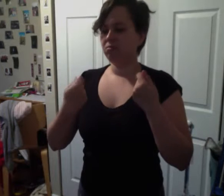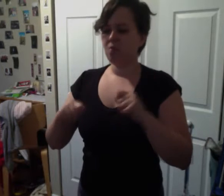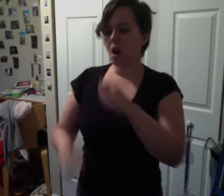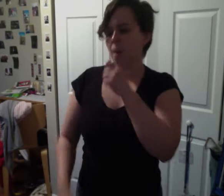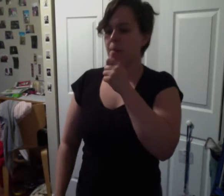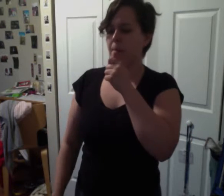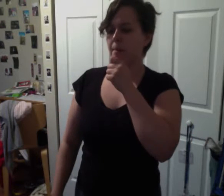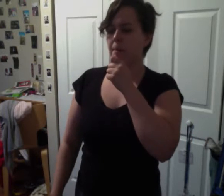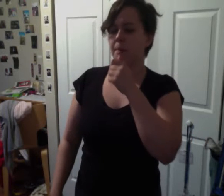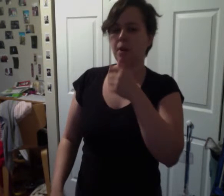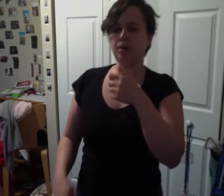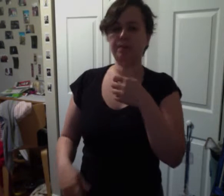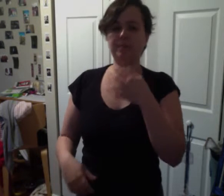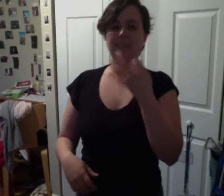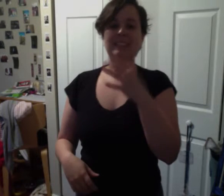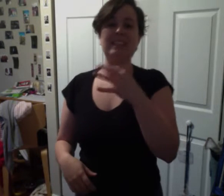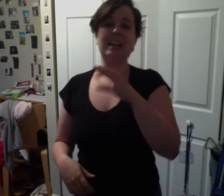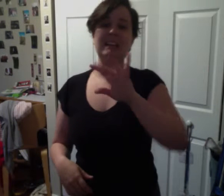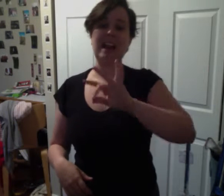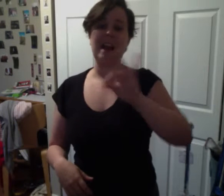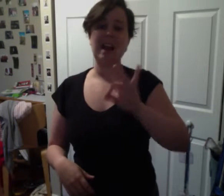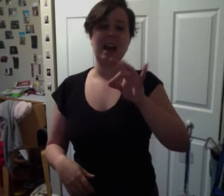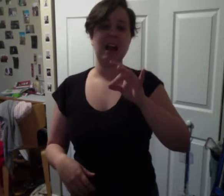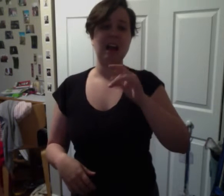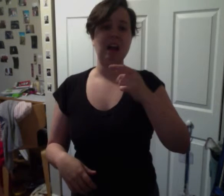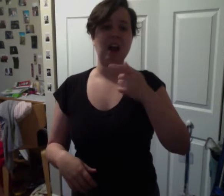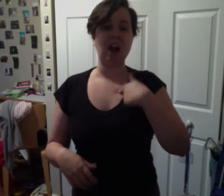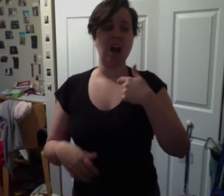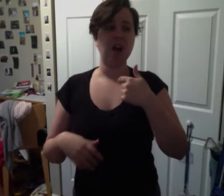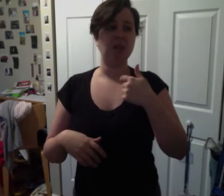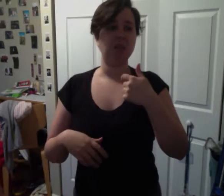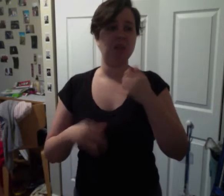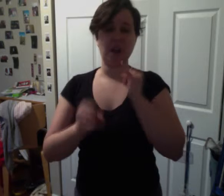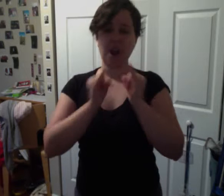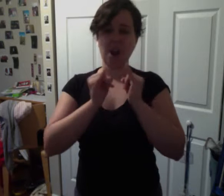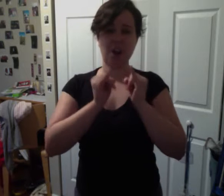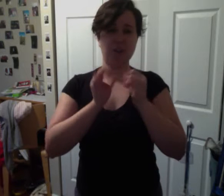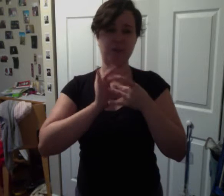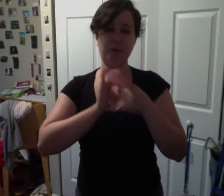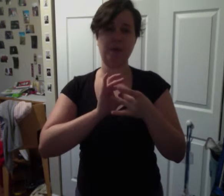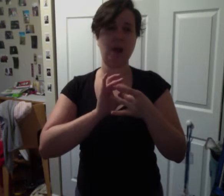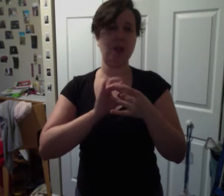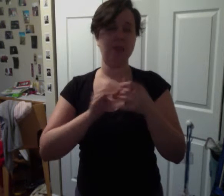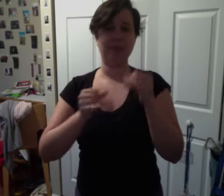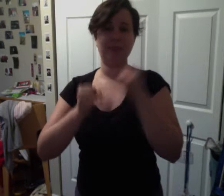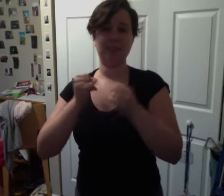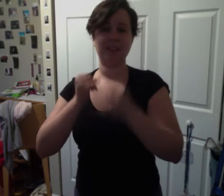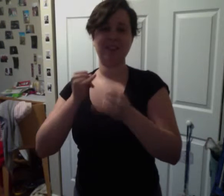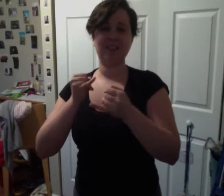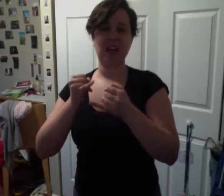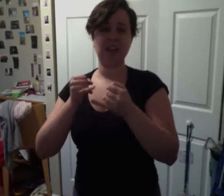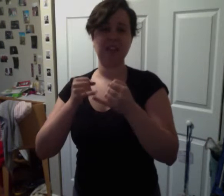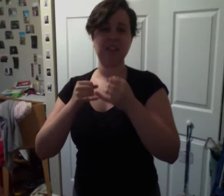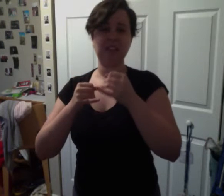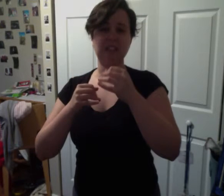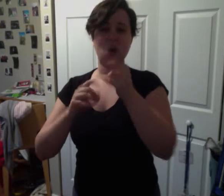about the last flophouse hotels on the Bowery in Manhattan. Guys stayed up in these cheap hotels for decades. They lived in cubicles